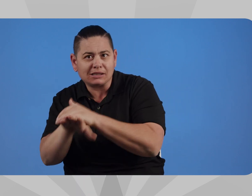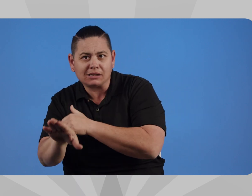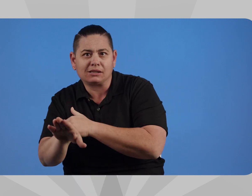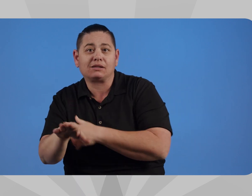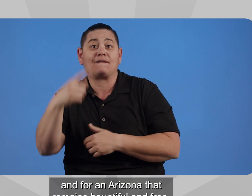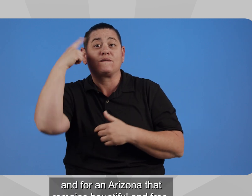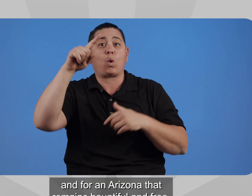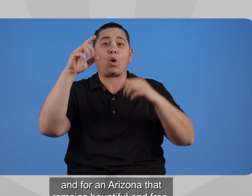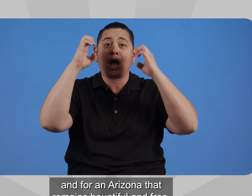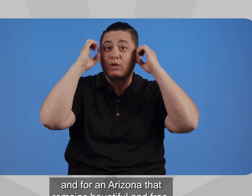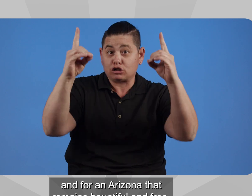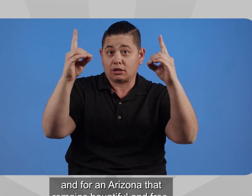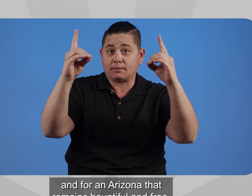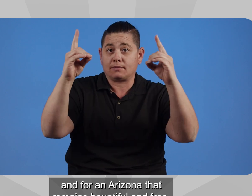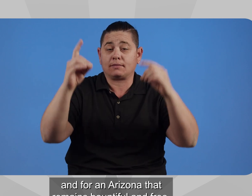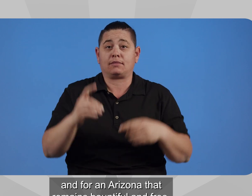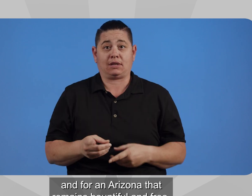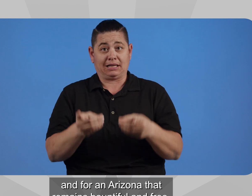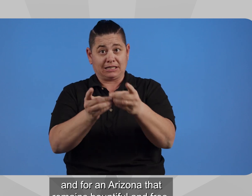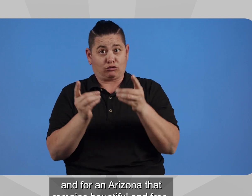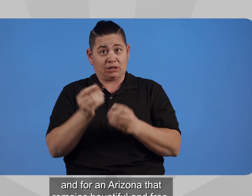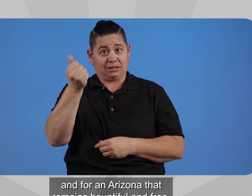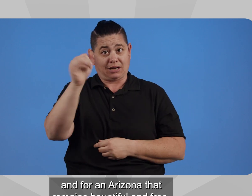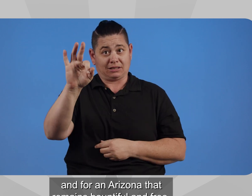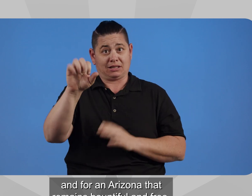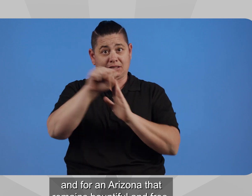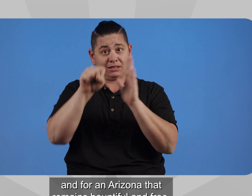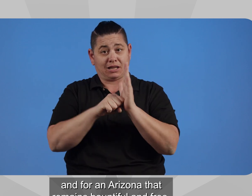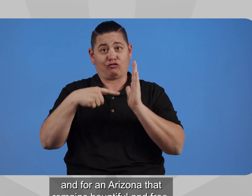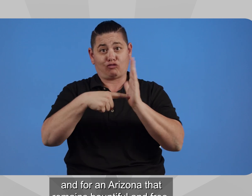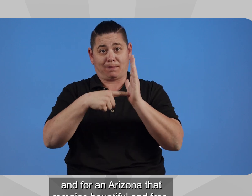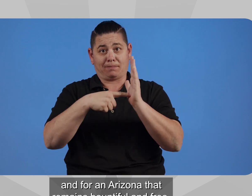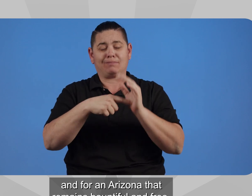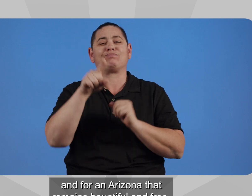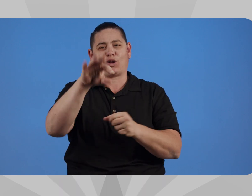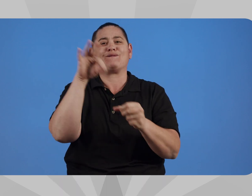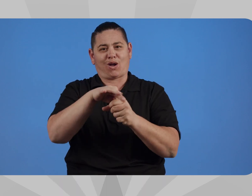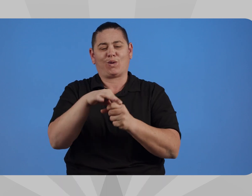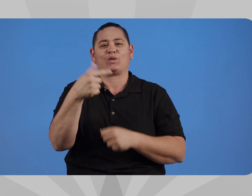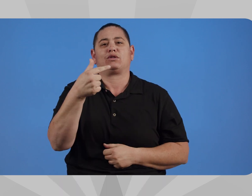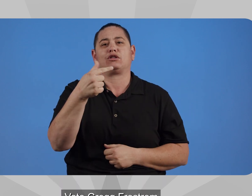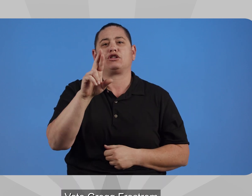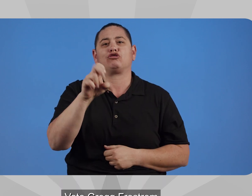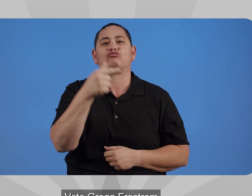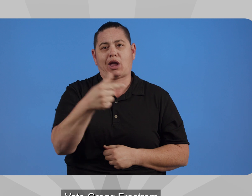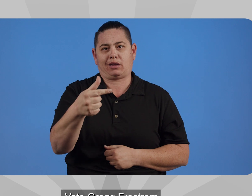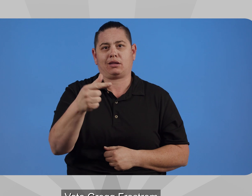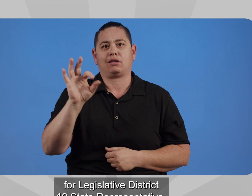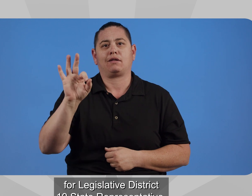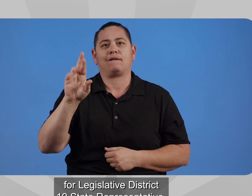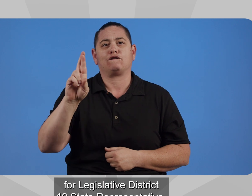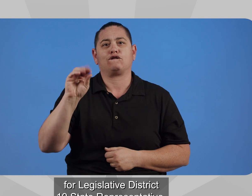and for an Arizona that remains bountiful and free. Vote Greg